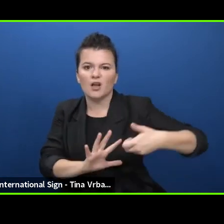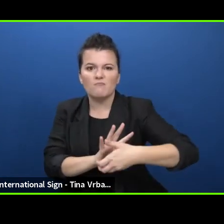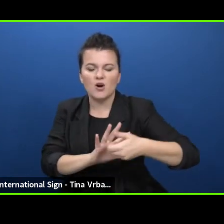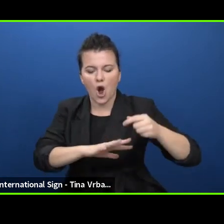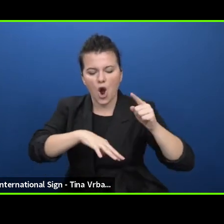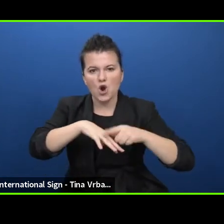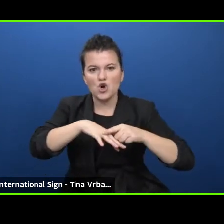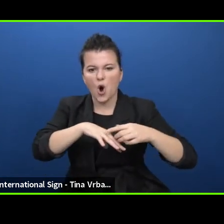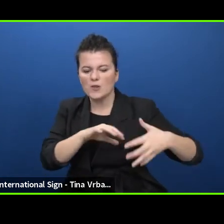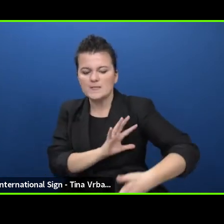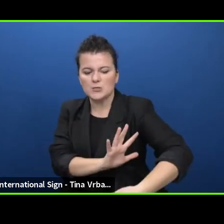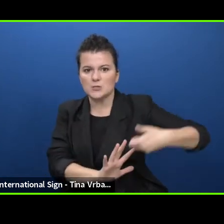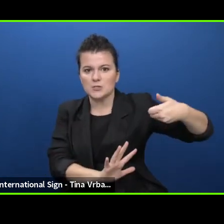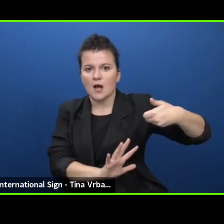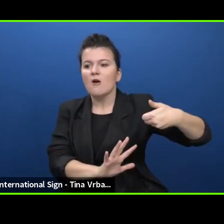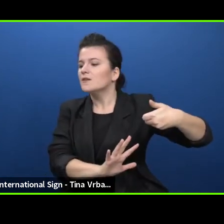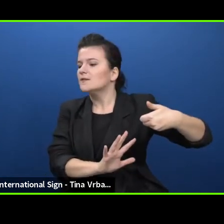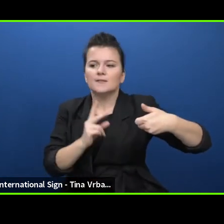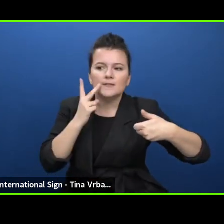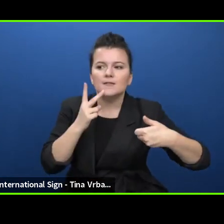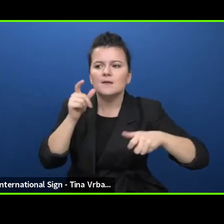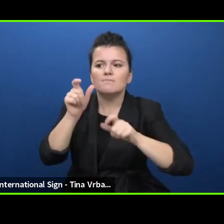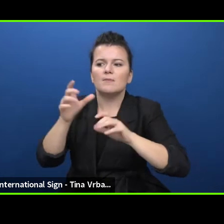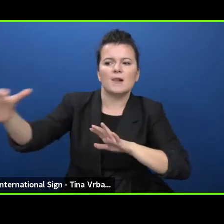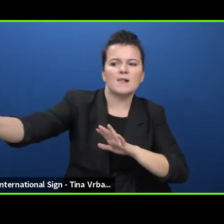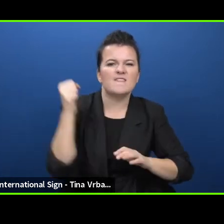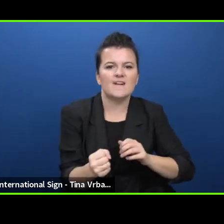for unexploited resources, for opportunities.